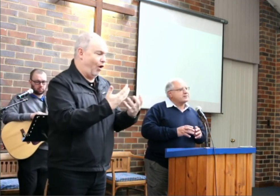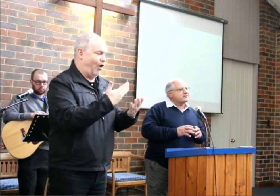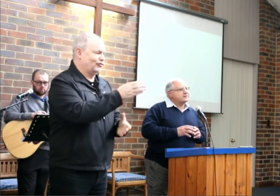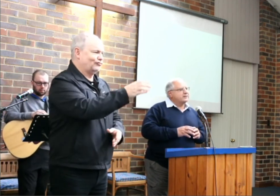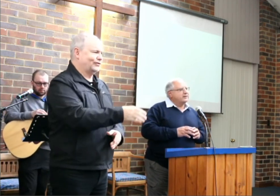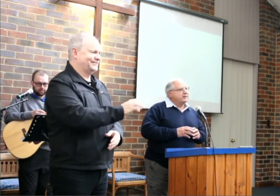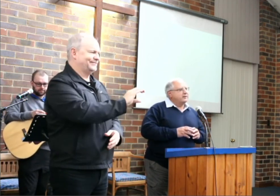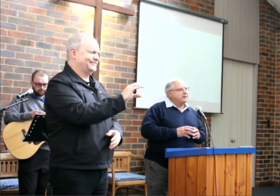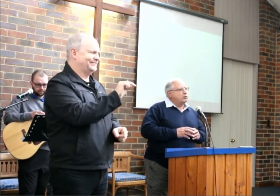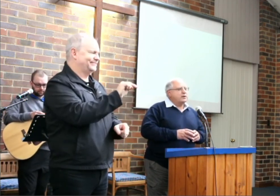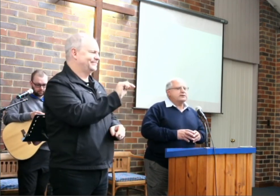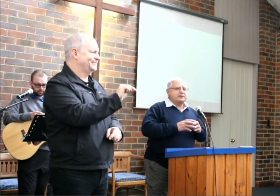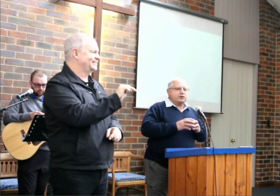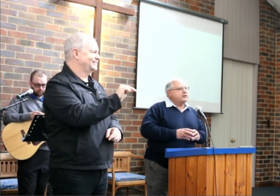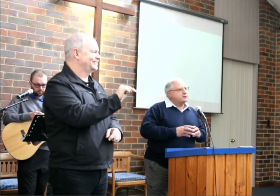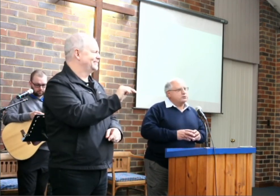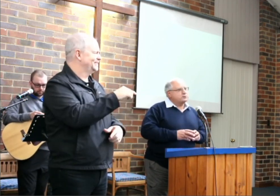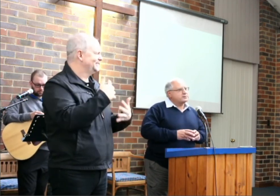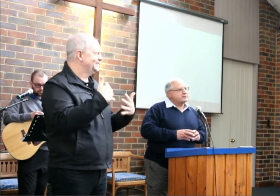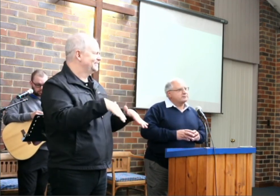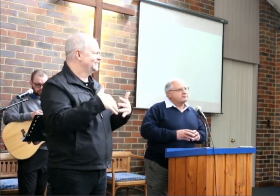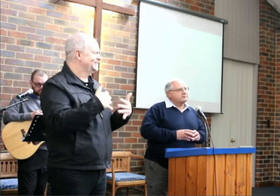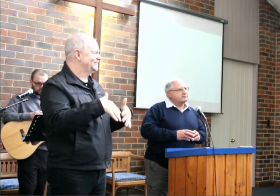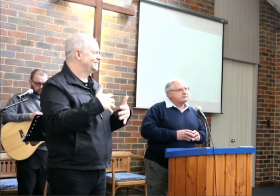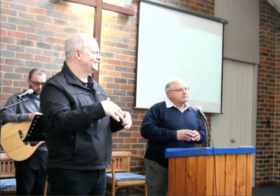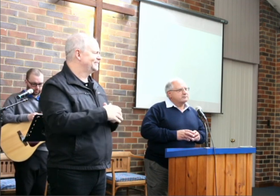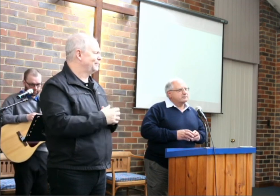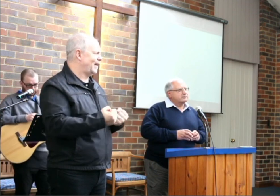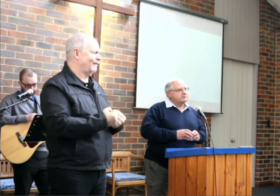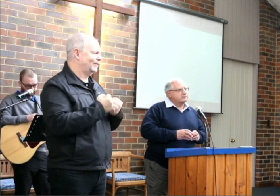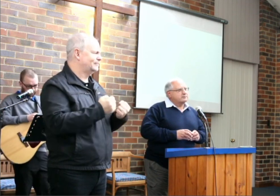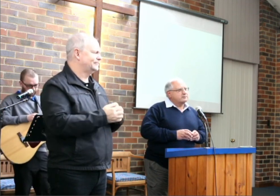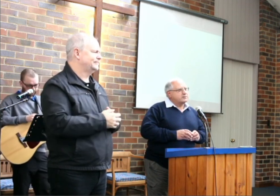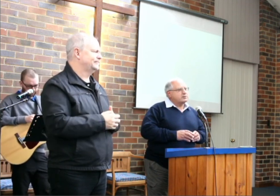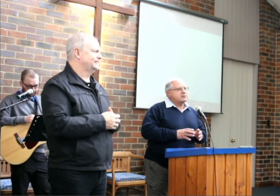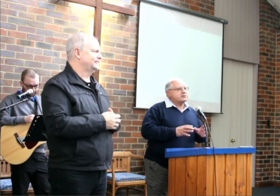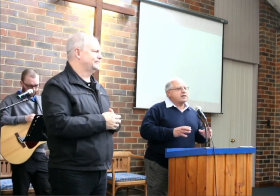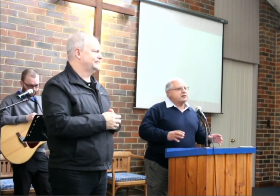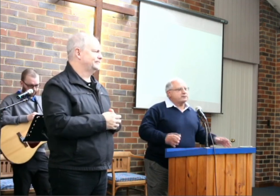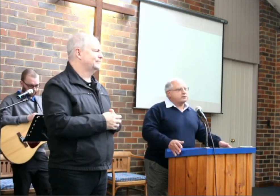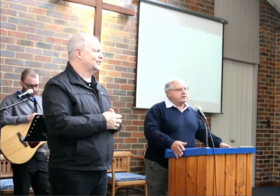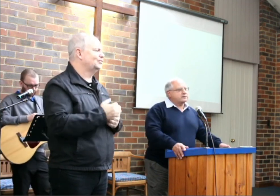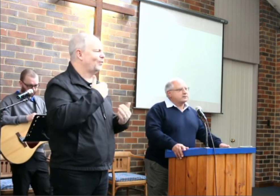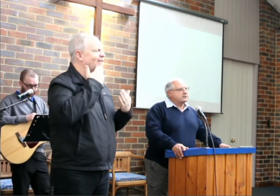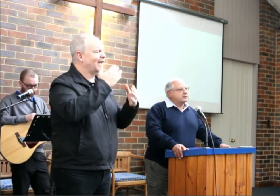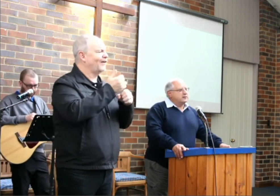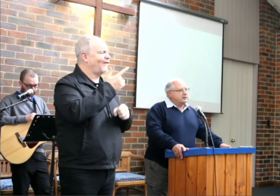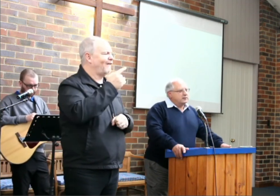Jesus. What a great news. So let's thank God for